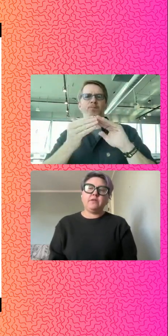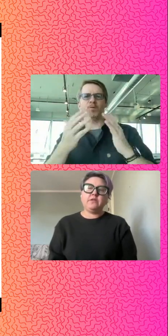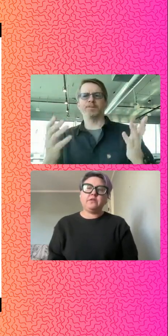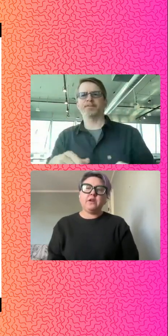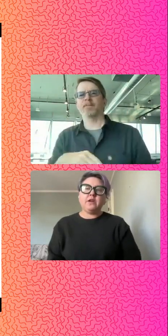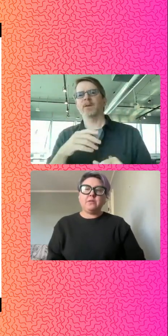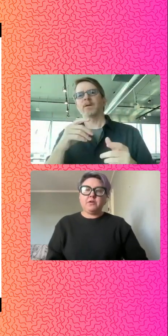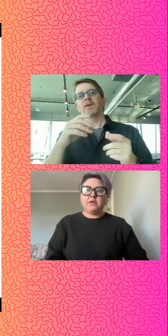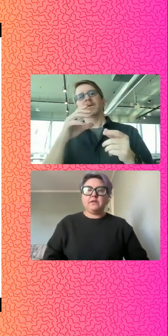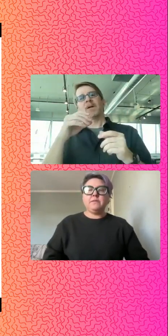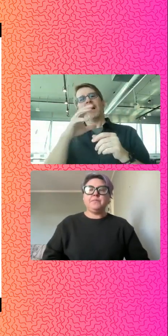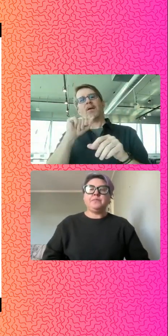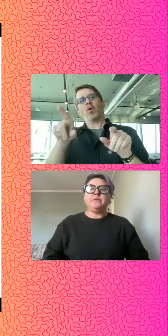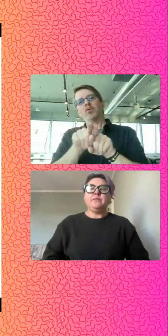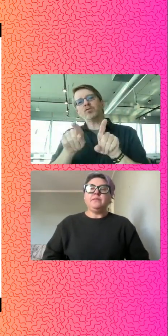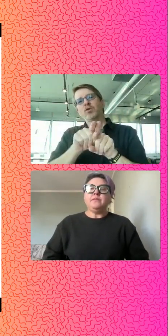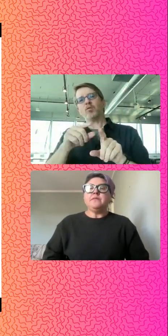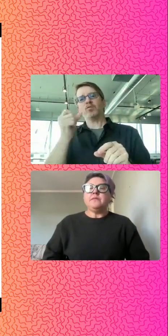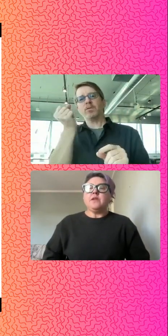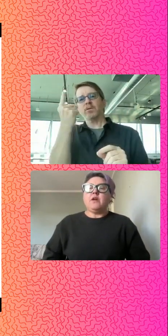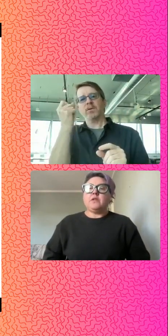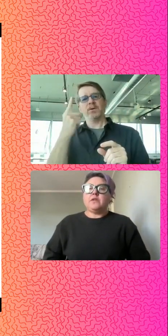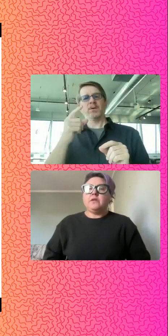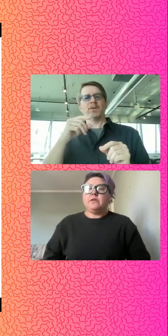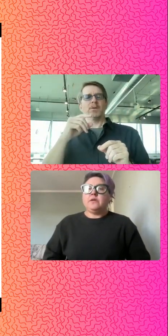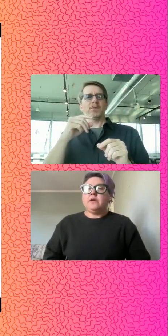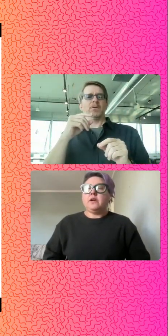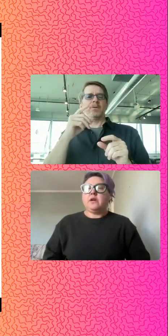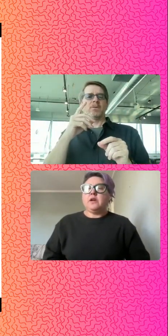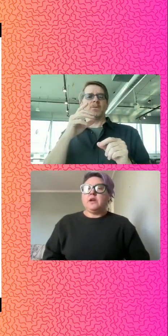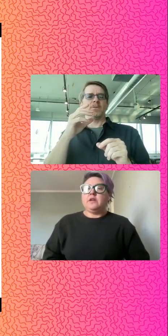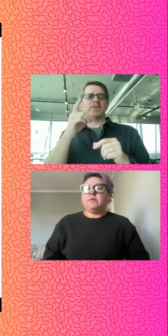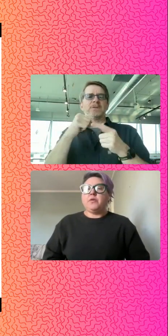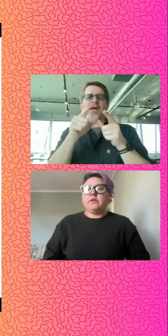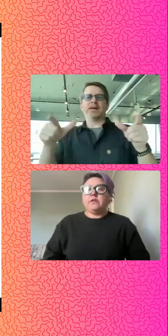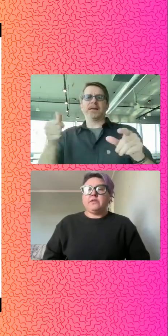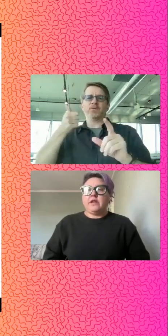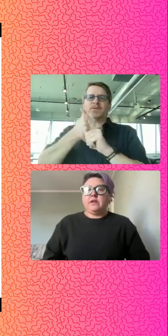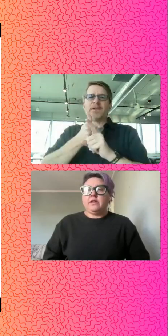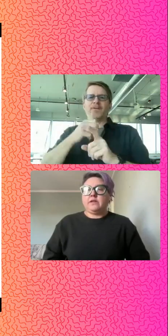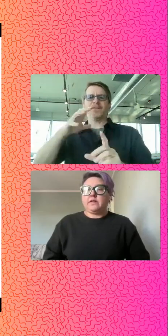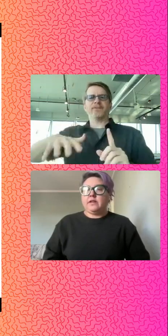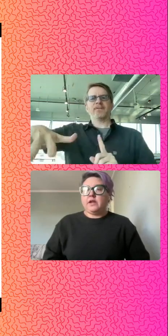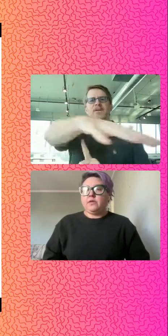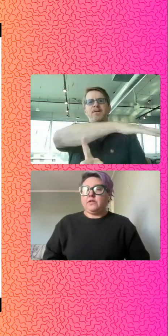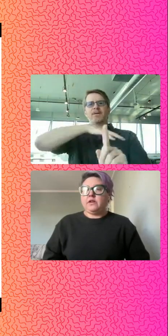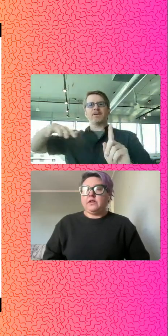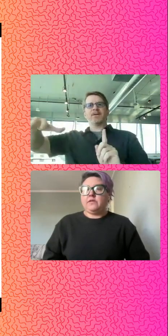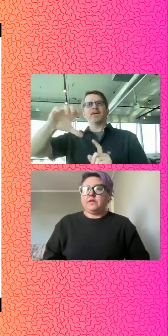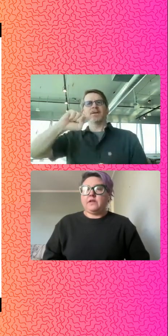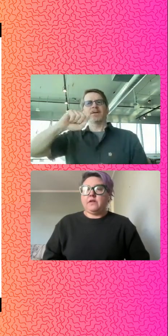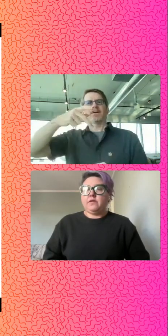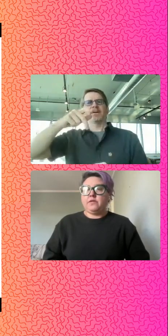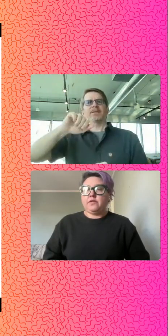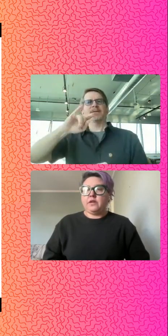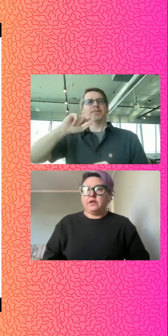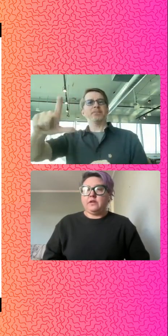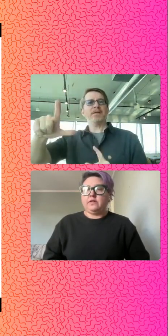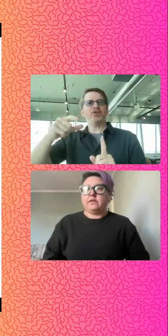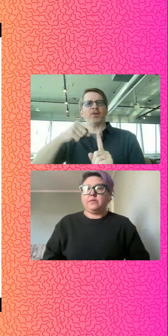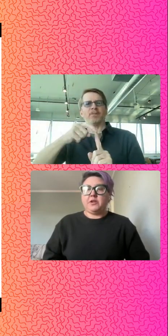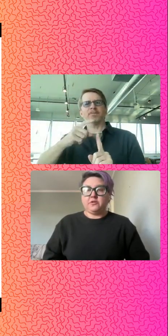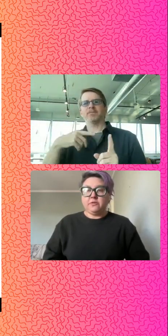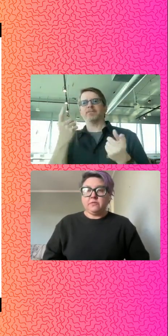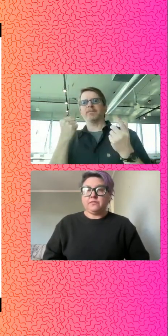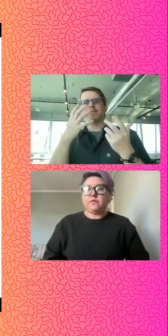sign language communities. Also, it's important to understand that sign language in and of itself